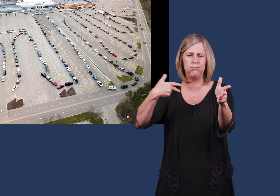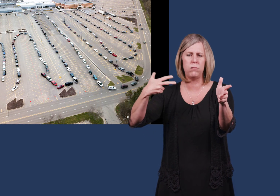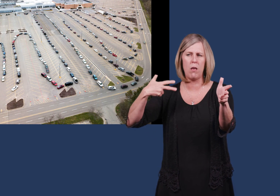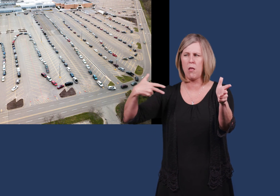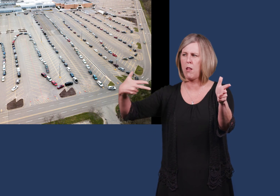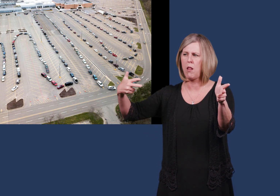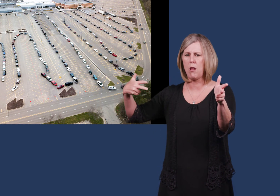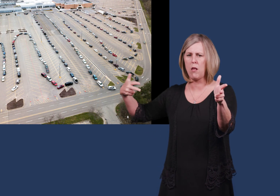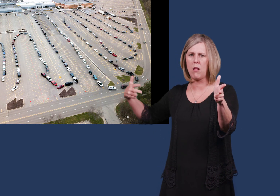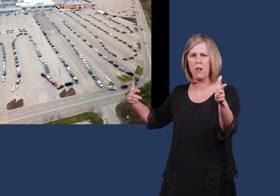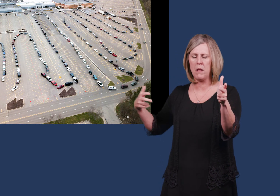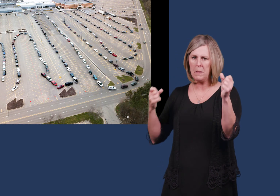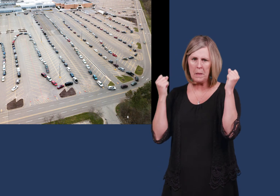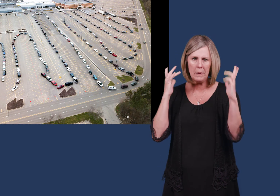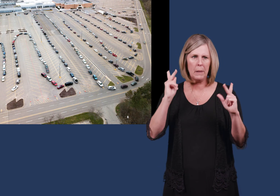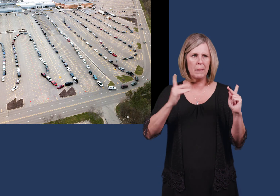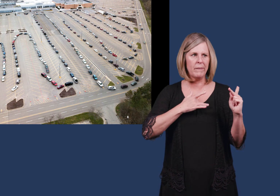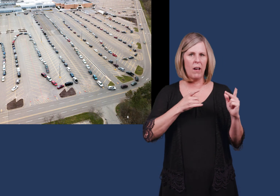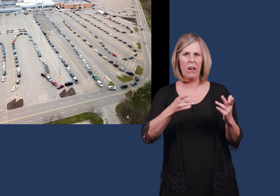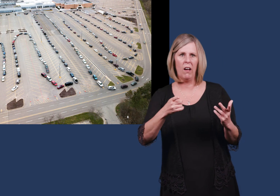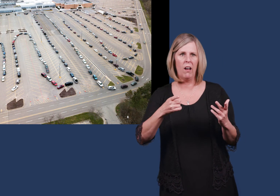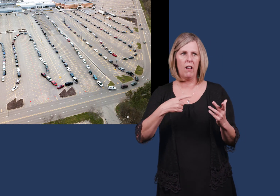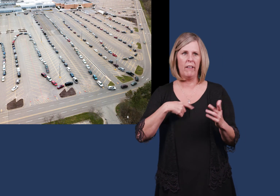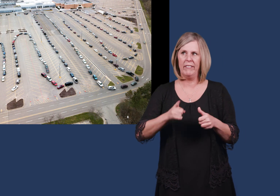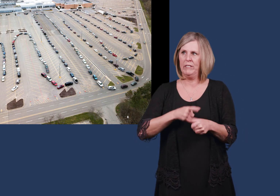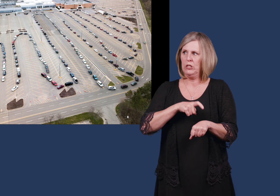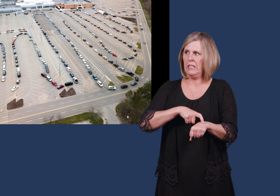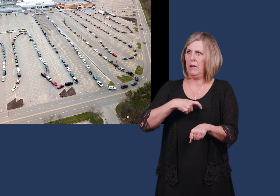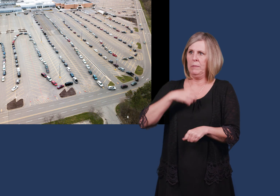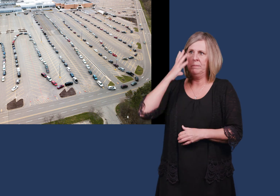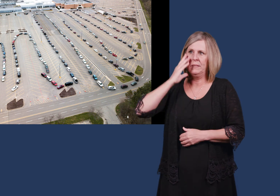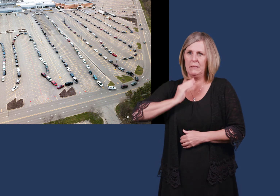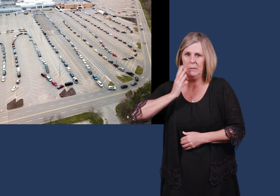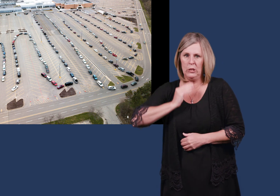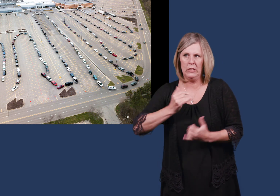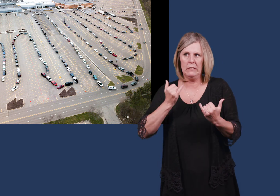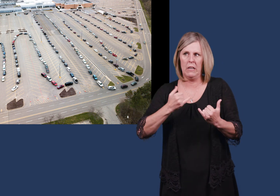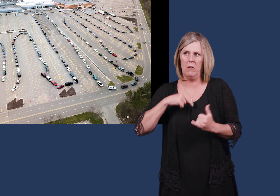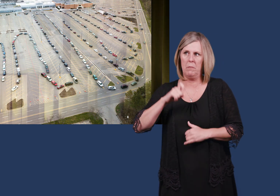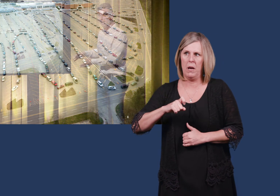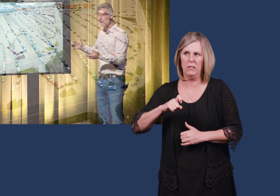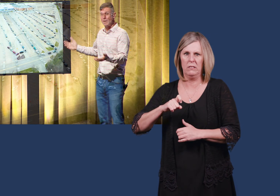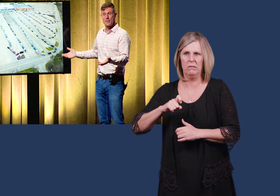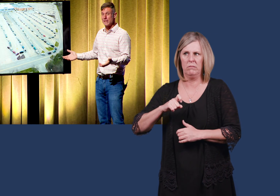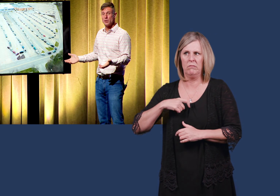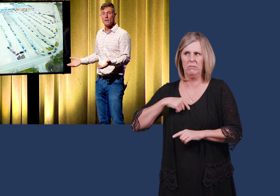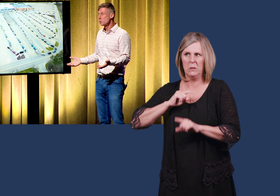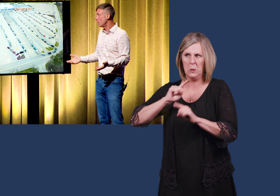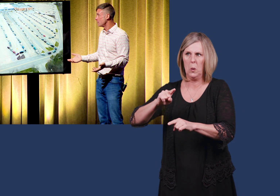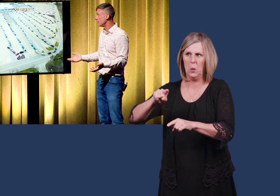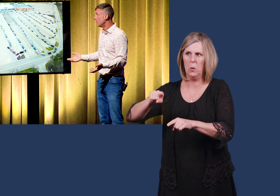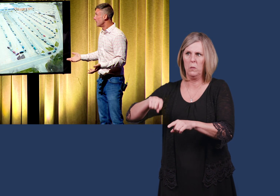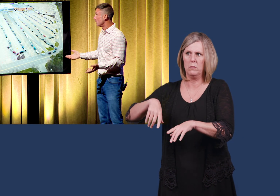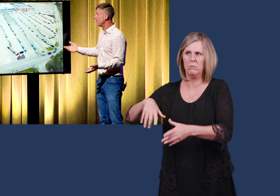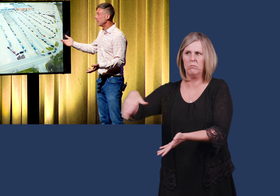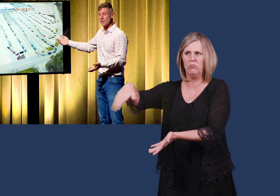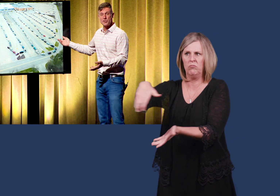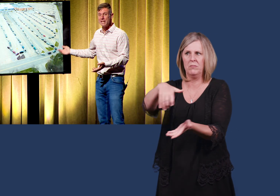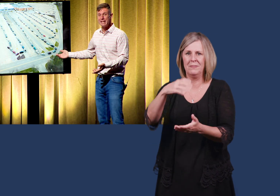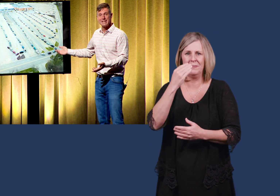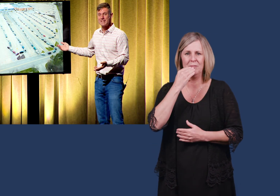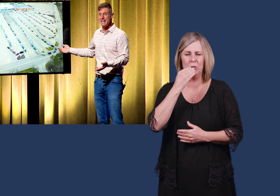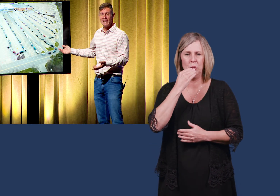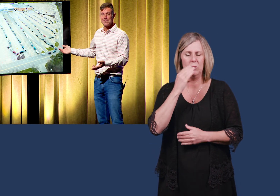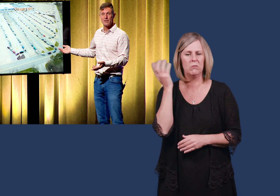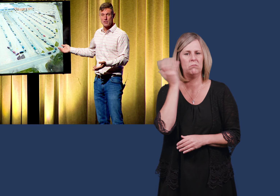food bank, but they've lost their job. They don't know what to do, and they're in a food bank. And I picked this picture out of a lot of others I could have chosen. Depending on the